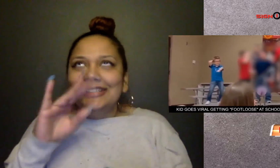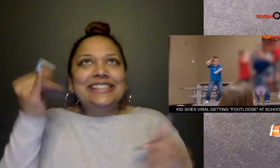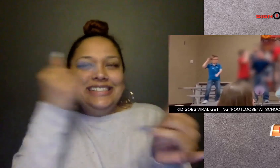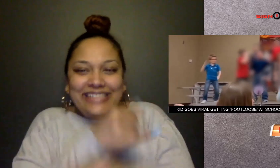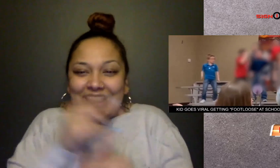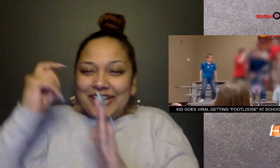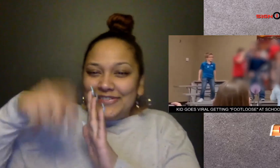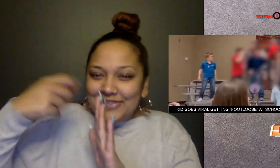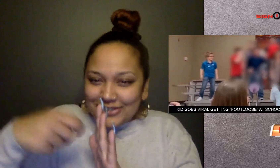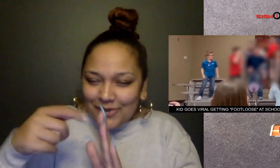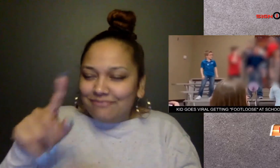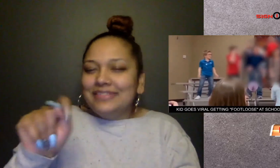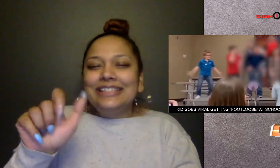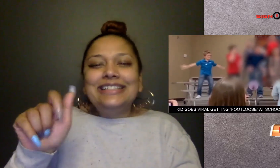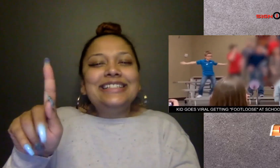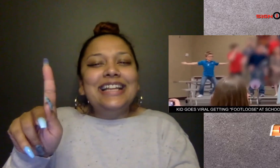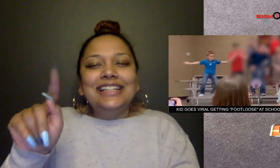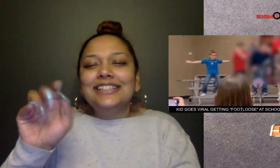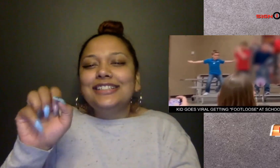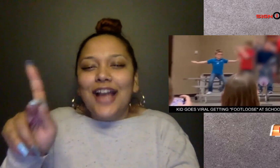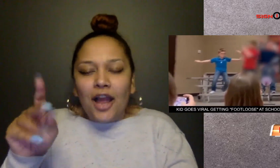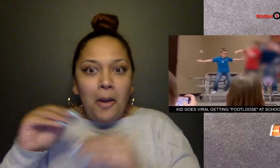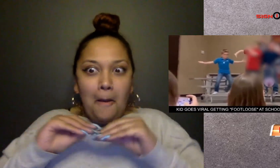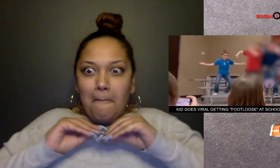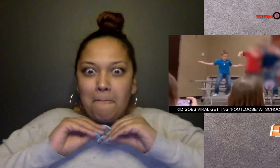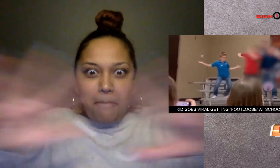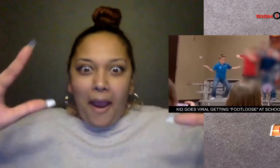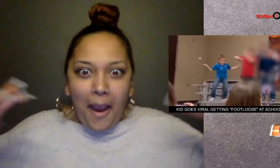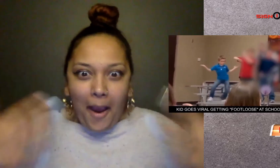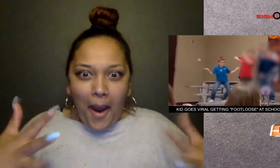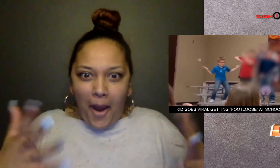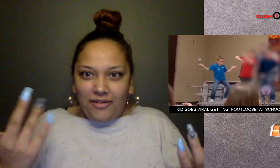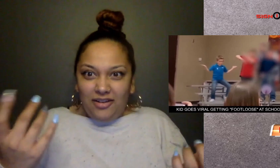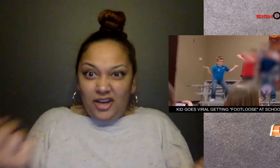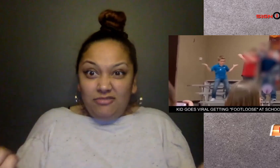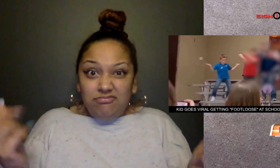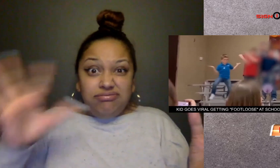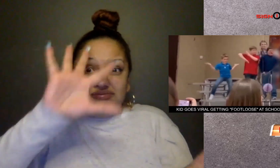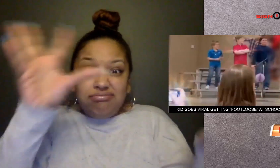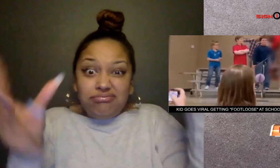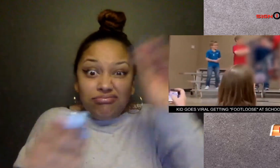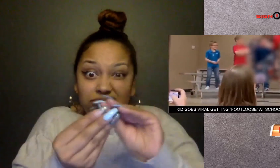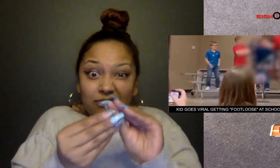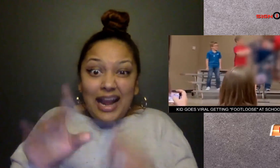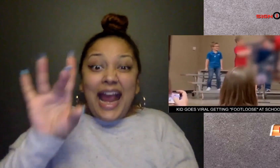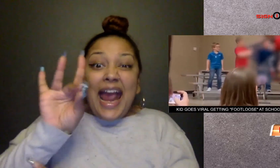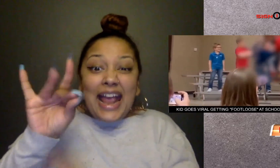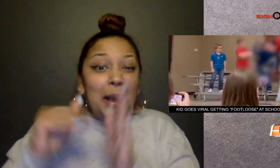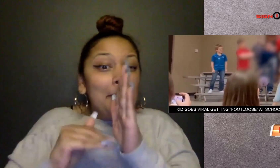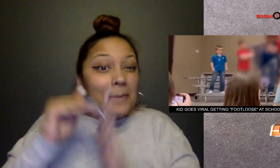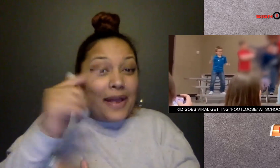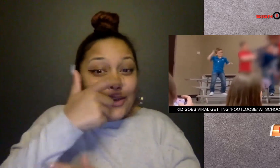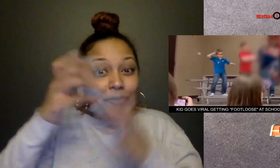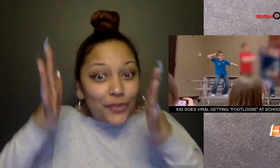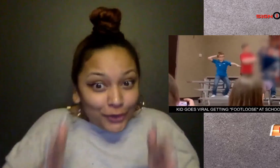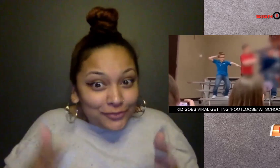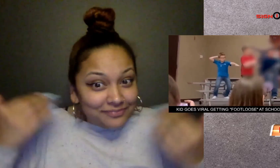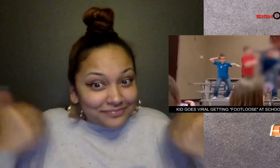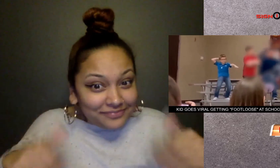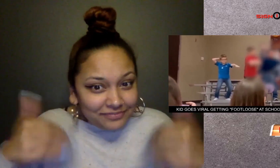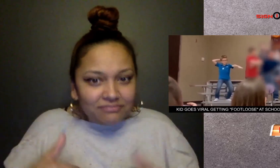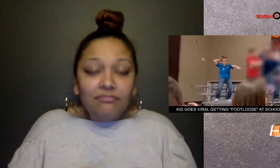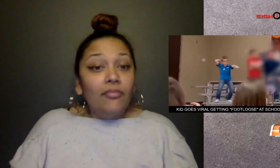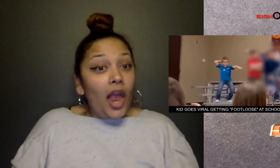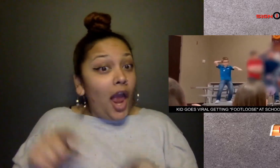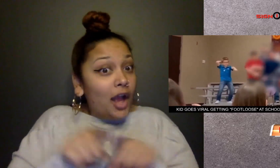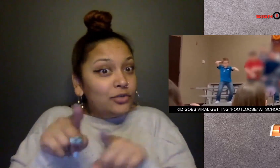his mother posted the hilarious video to tick tock and it went viral racking up more than eight million